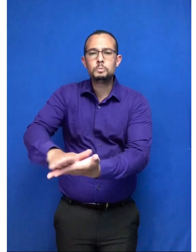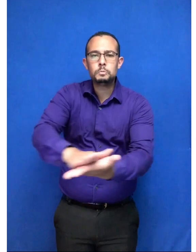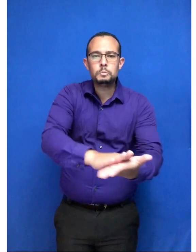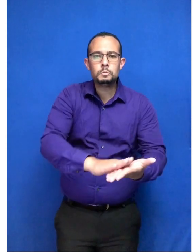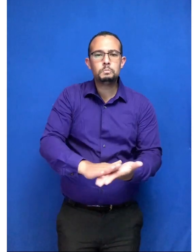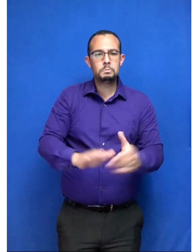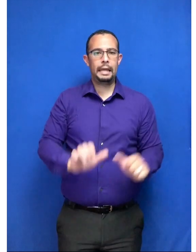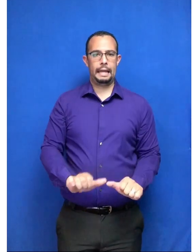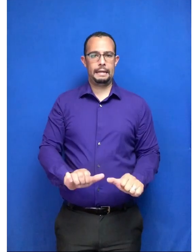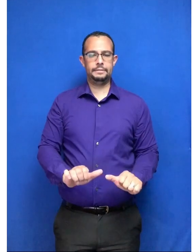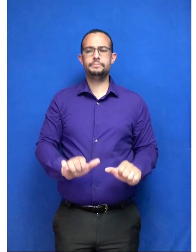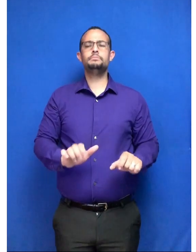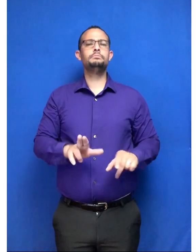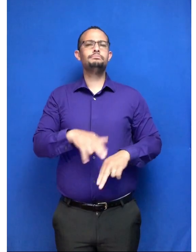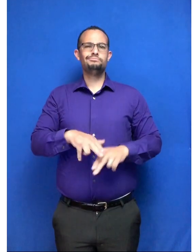while you're in the shelter.